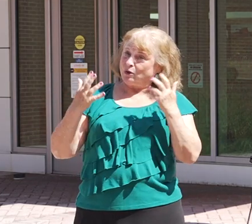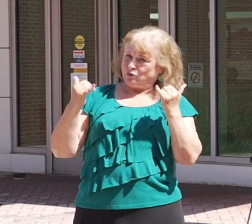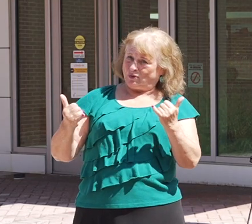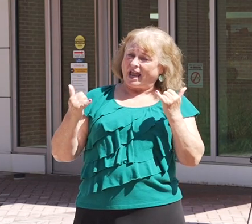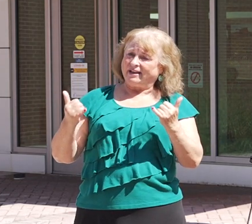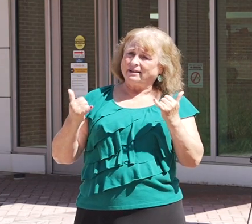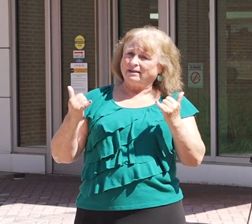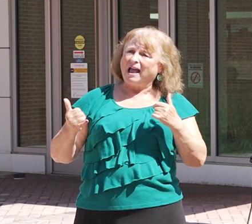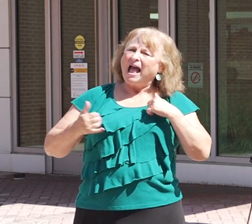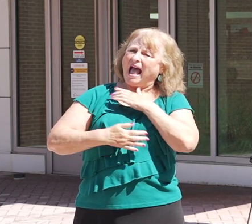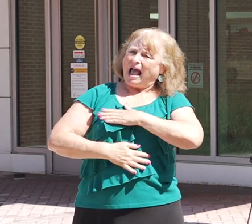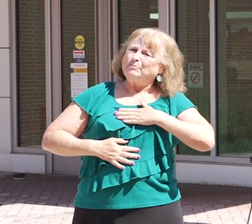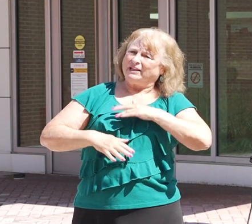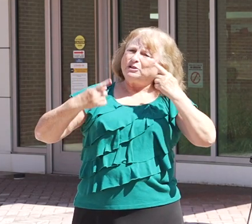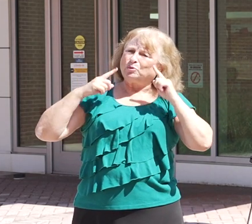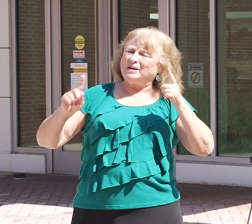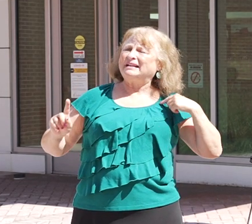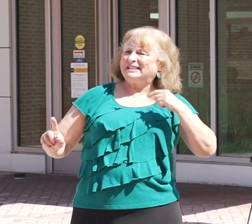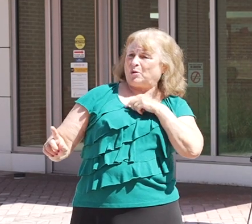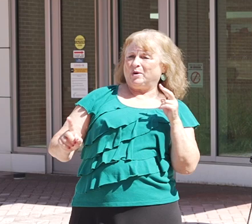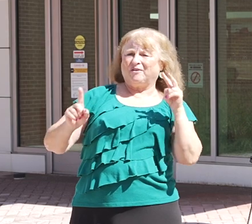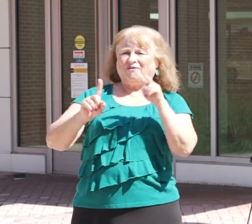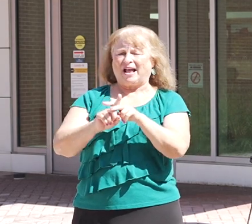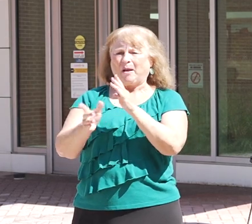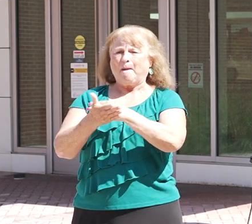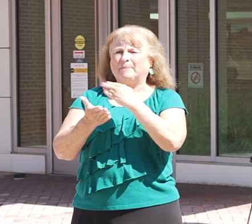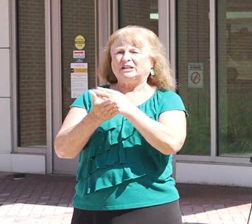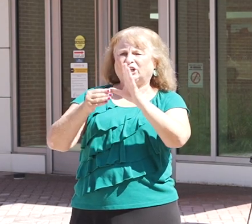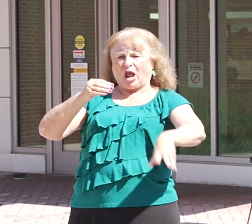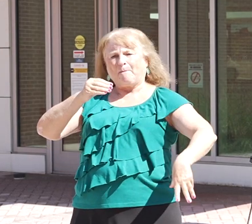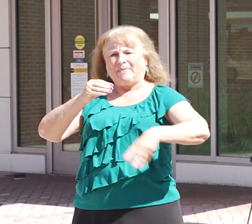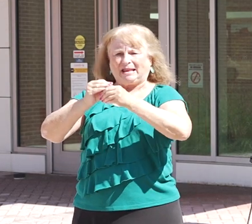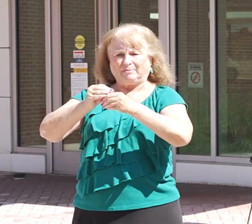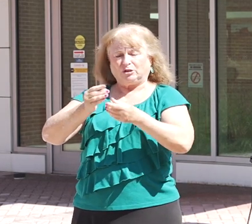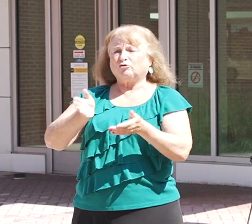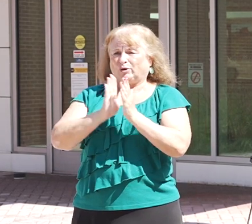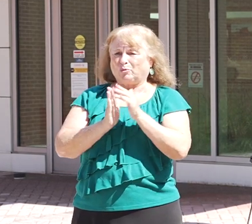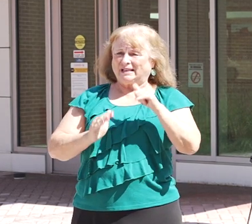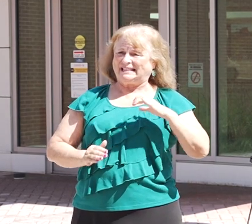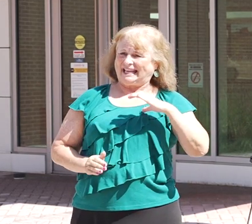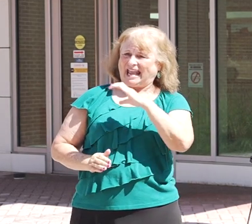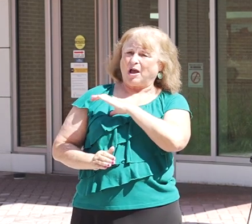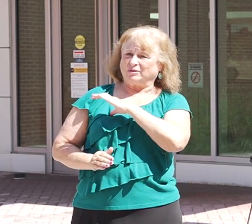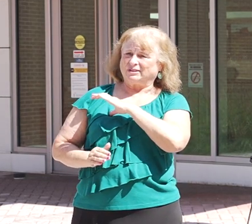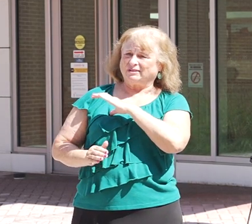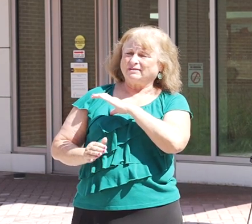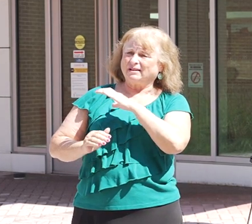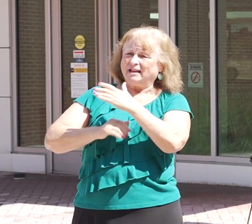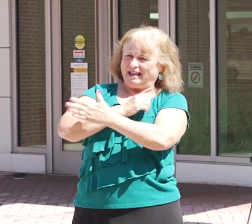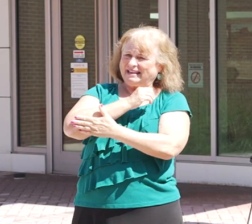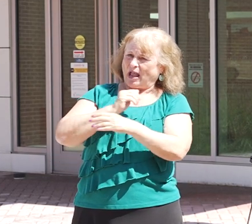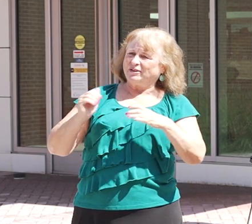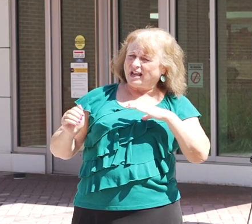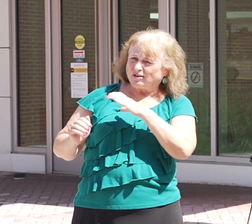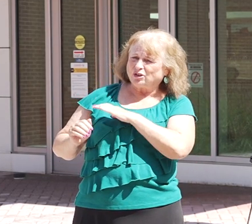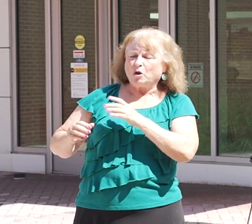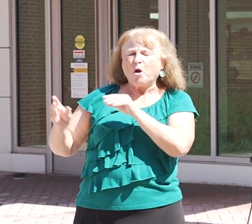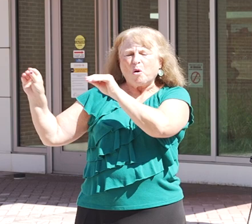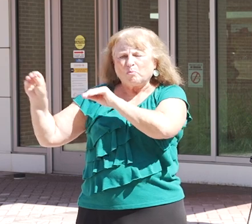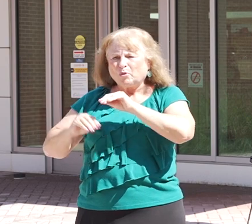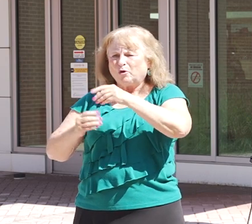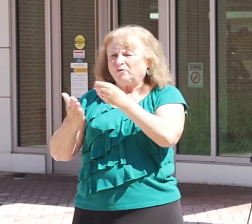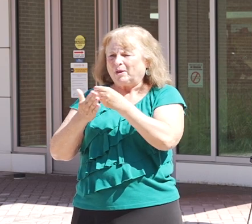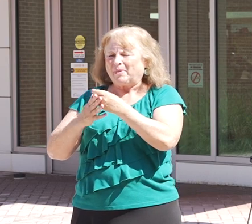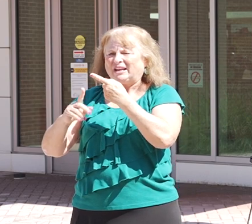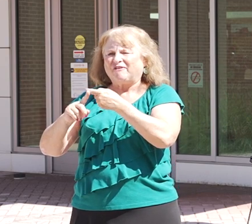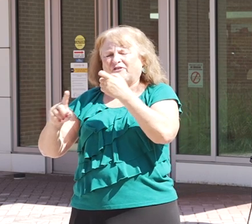Today, I'm pleased to announce that we are filing a budget amendment to request that the County Council move all of the funding out